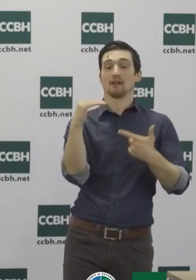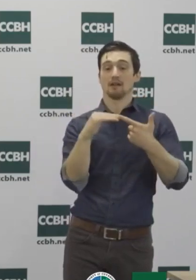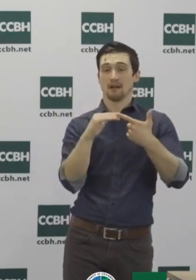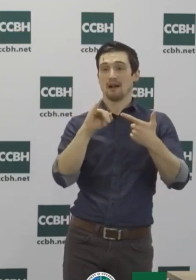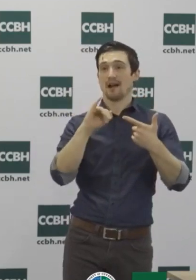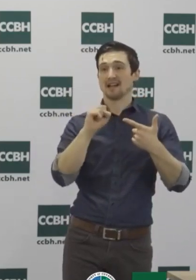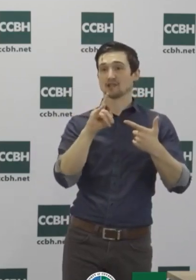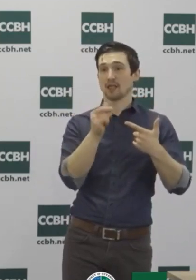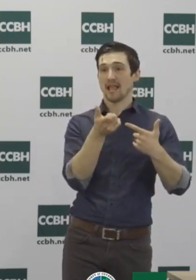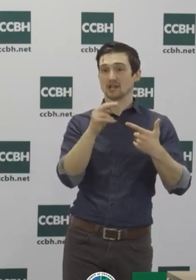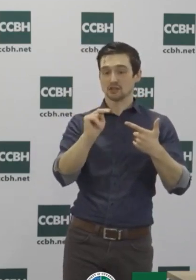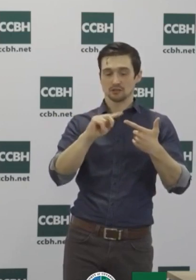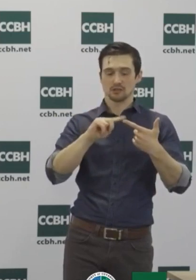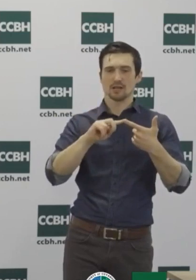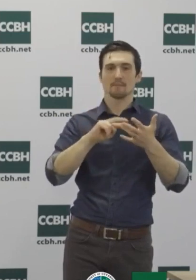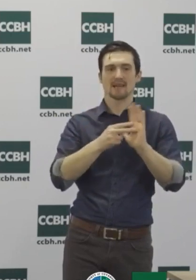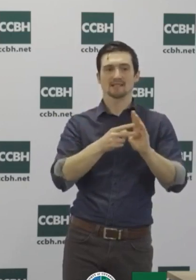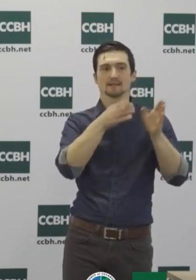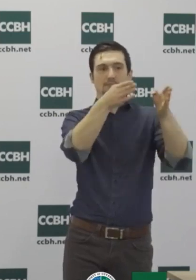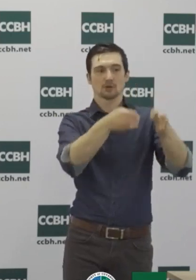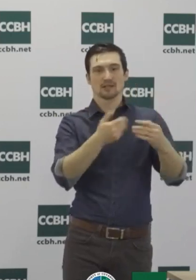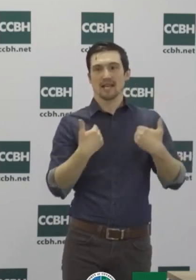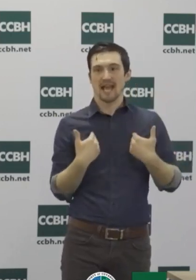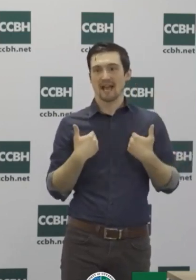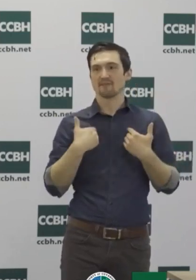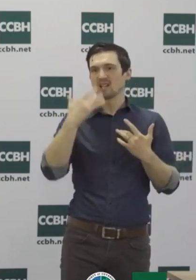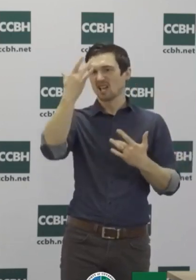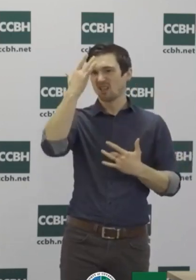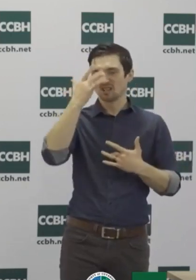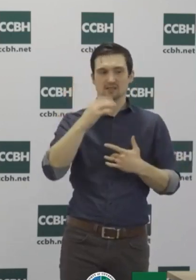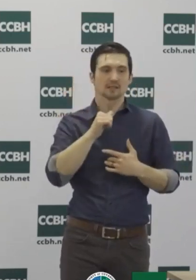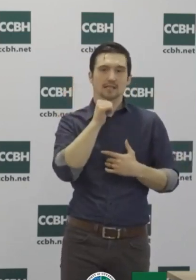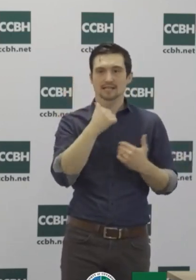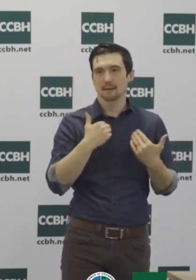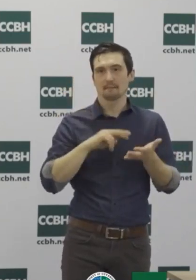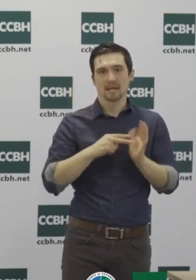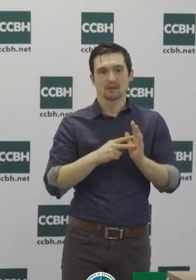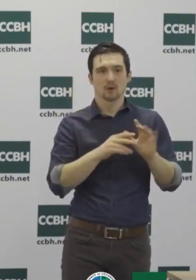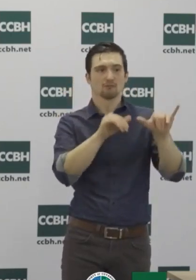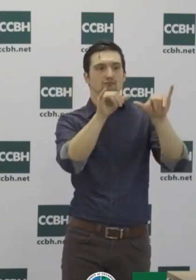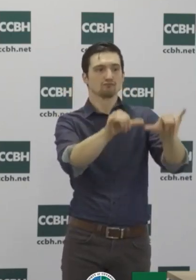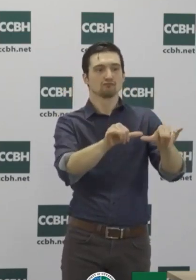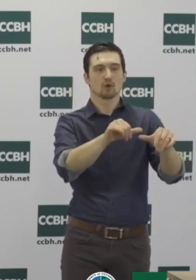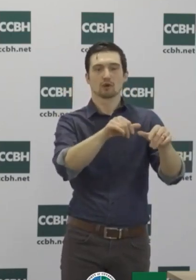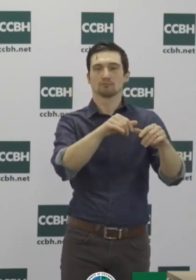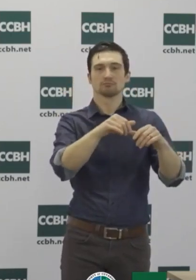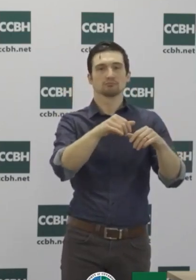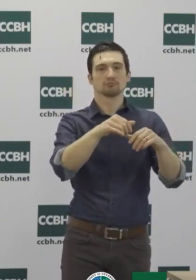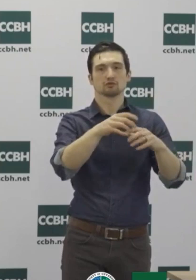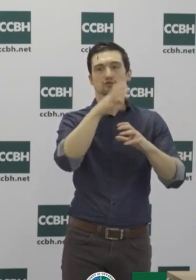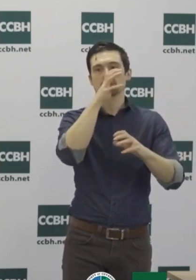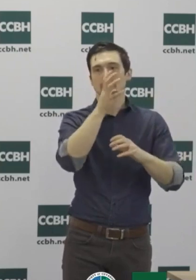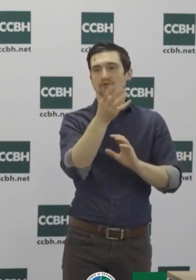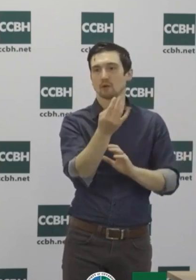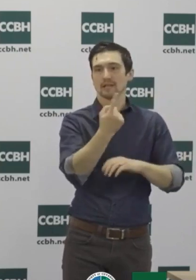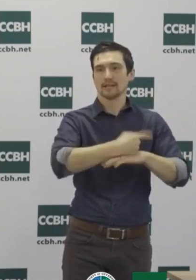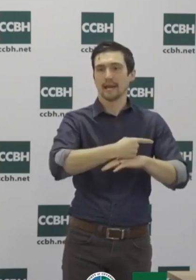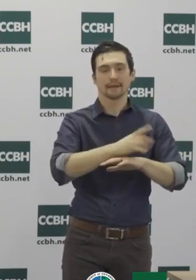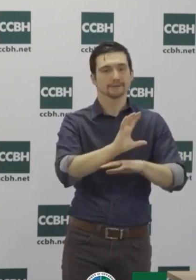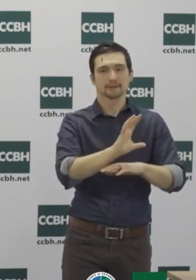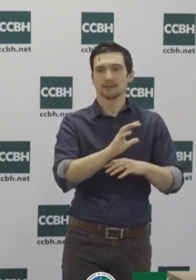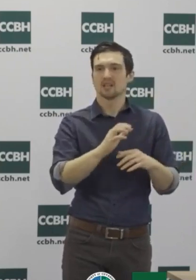and it doesn't have a predetermined time like quarantine does. So isolation is discontinued after they meet